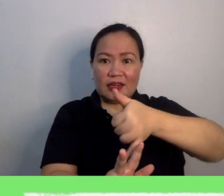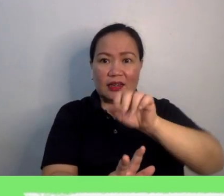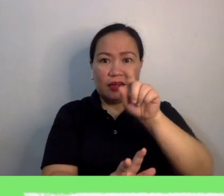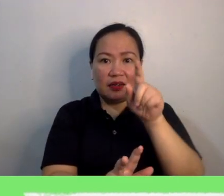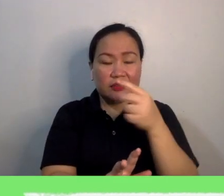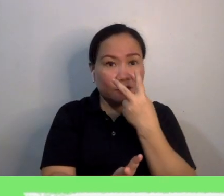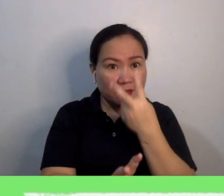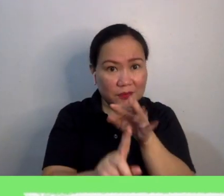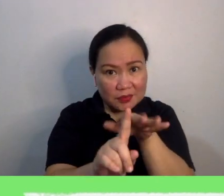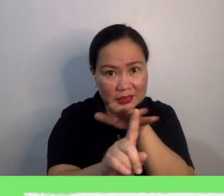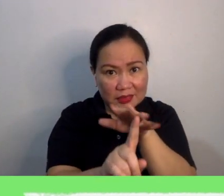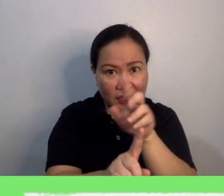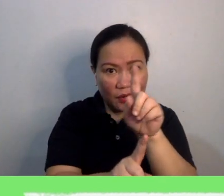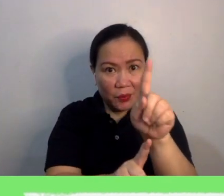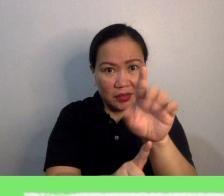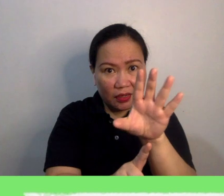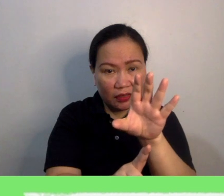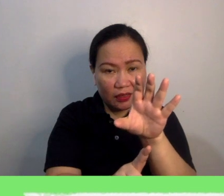115